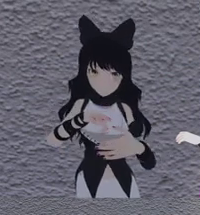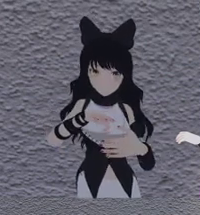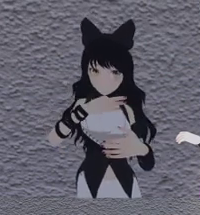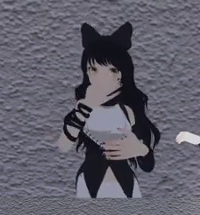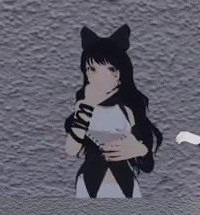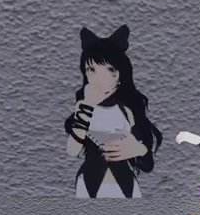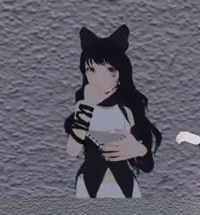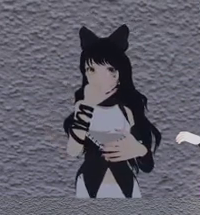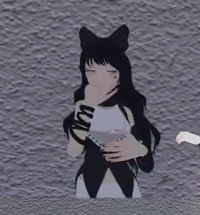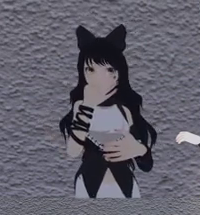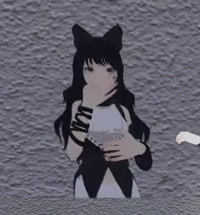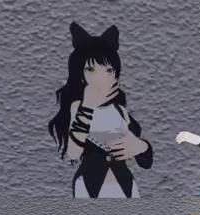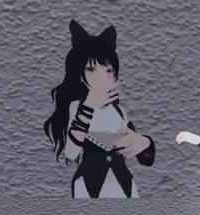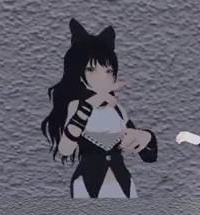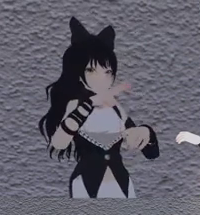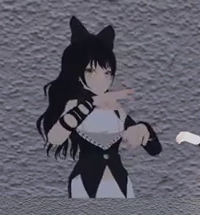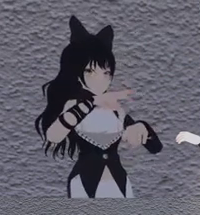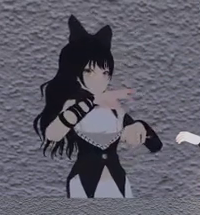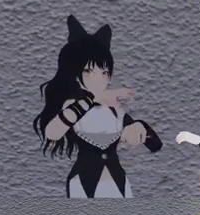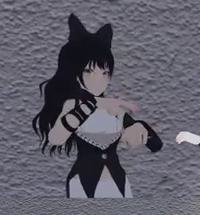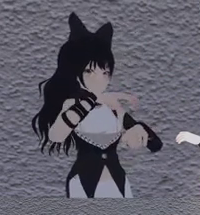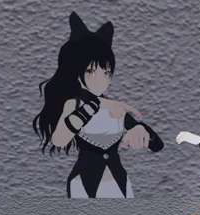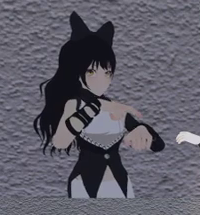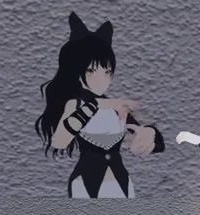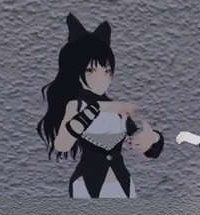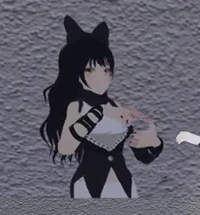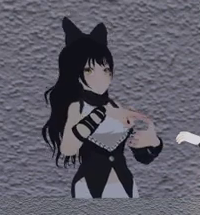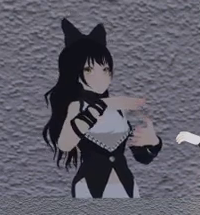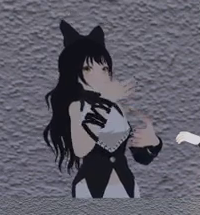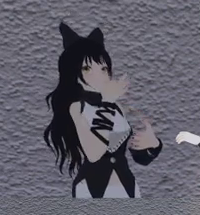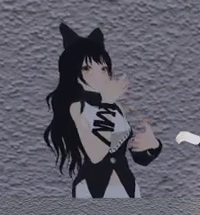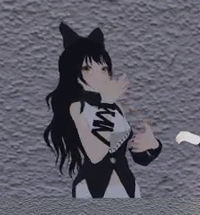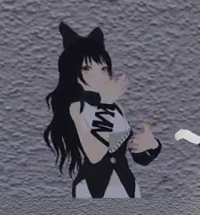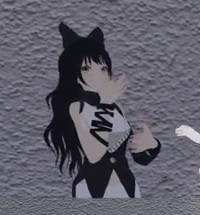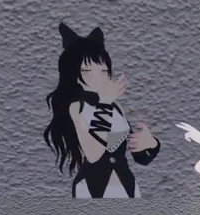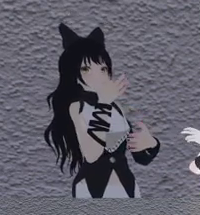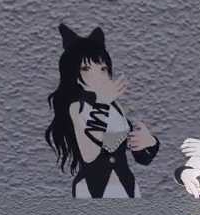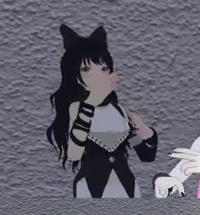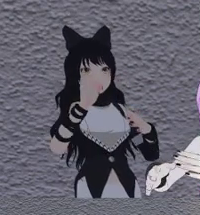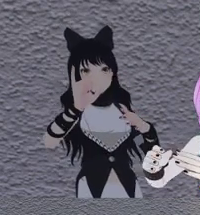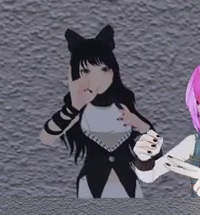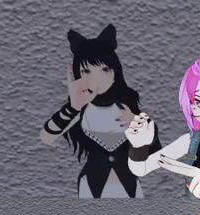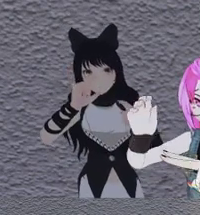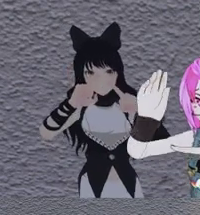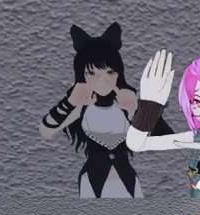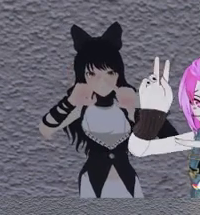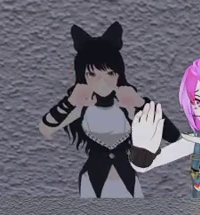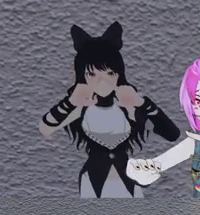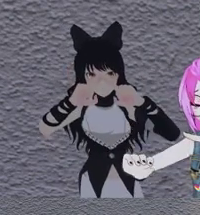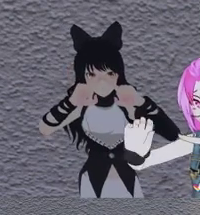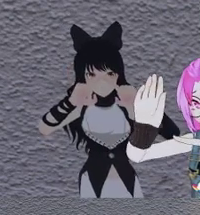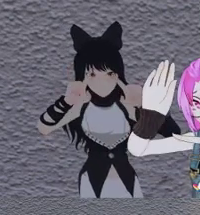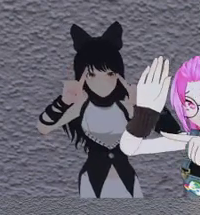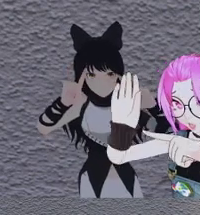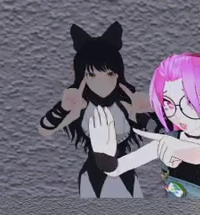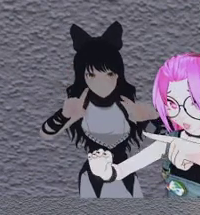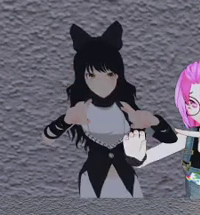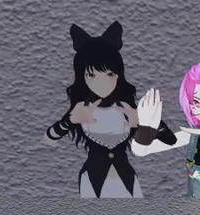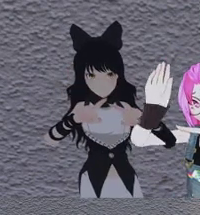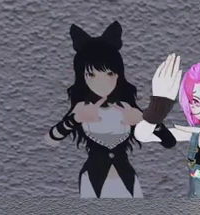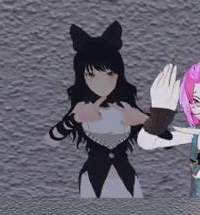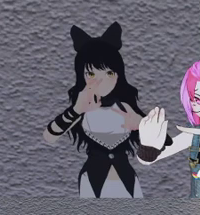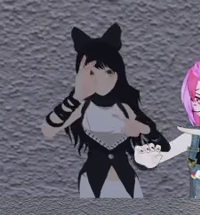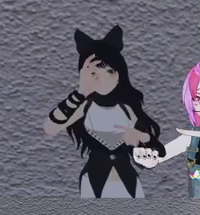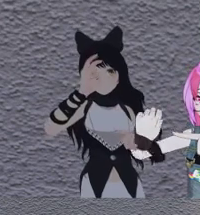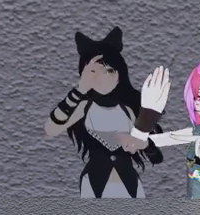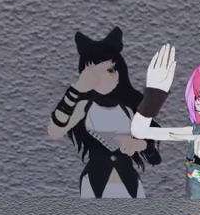It's a very weird way to say it. That's like potato eat. I sign it like this. C hand. It's fun. A pointed